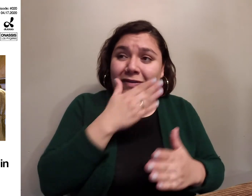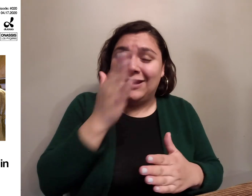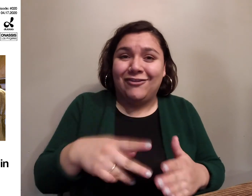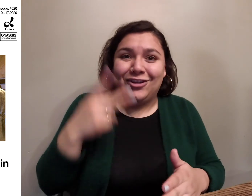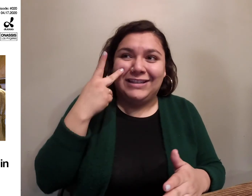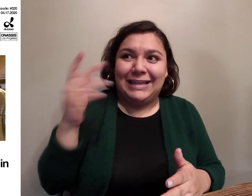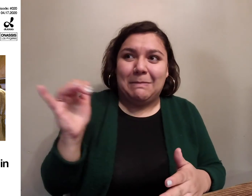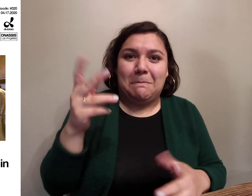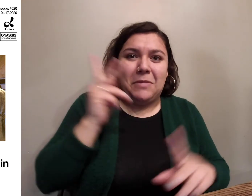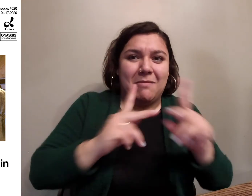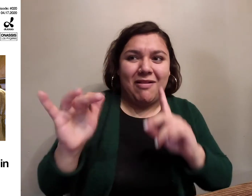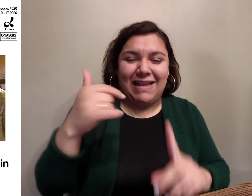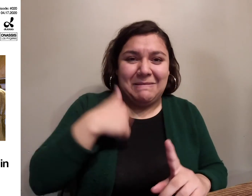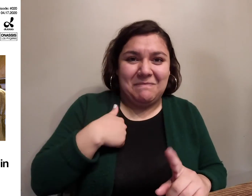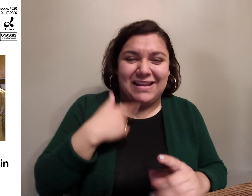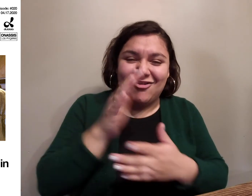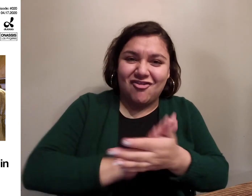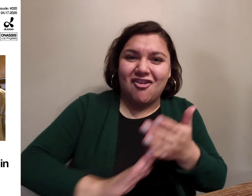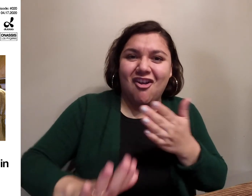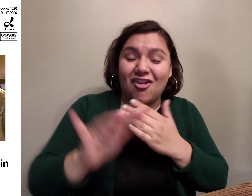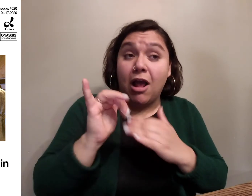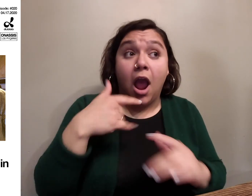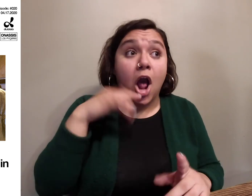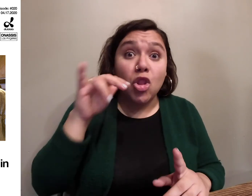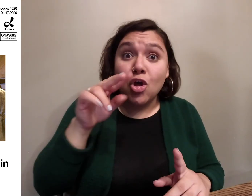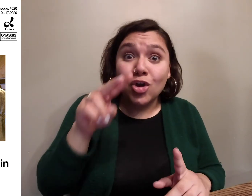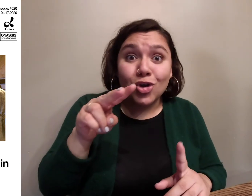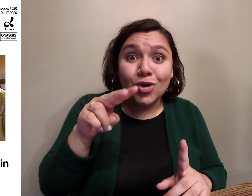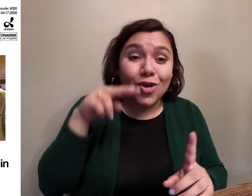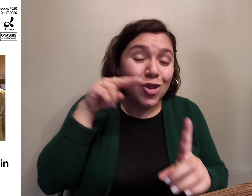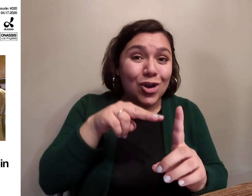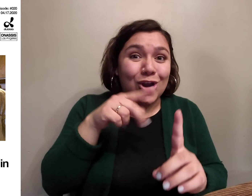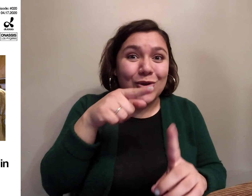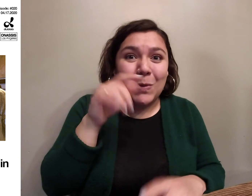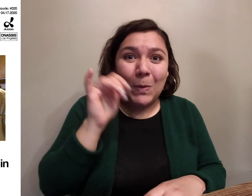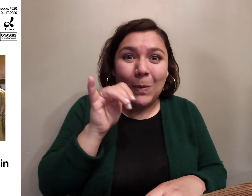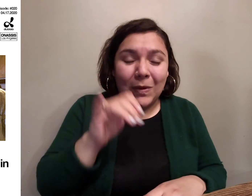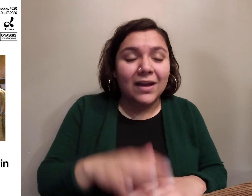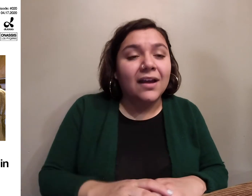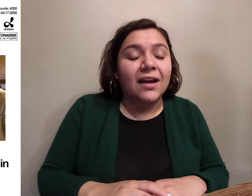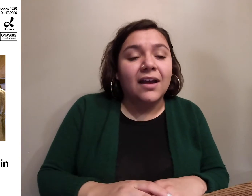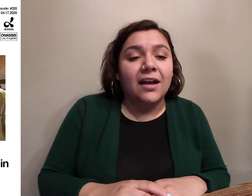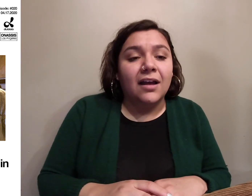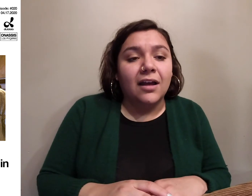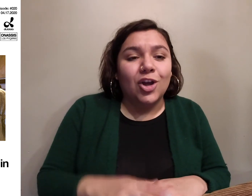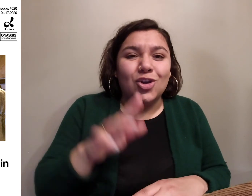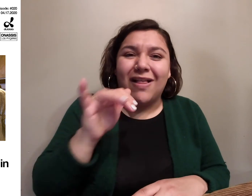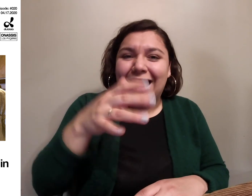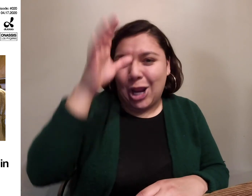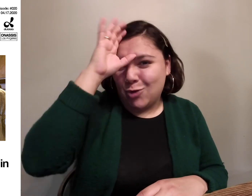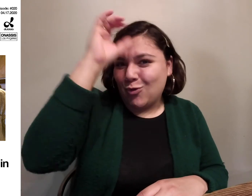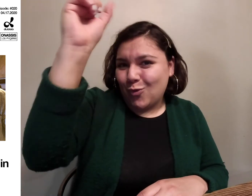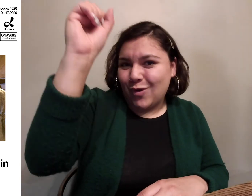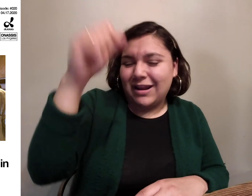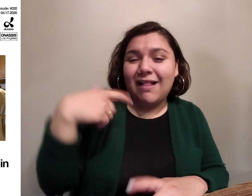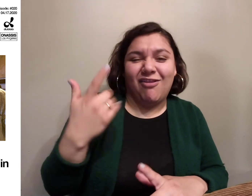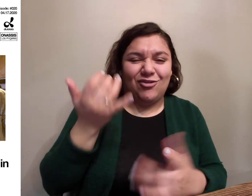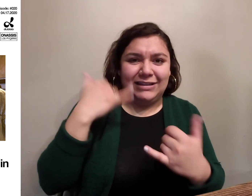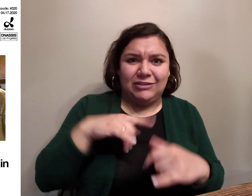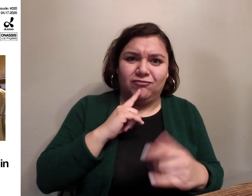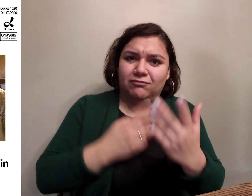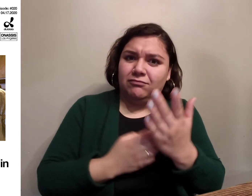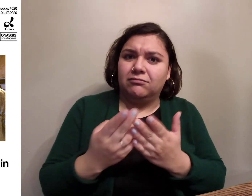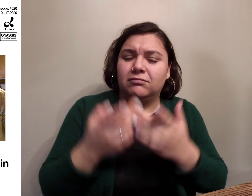And they're like, "Oh my God, look at you, you're a unicorn." So, and then they're very frank when they write their essays and